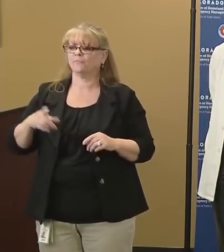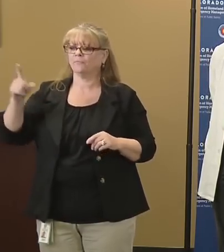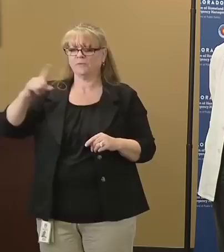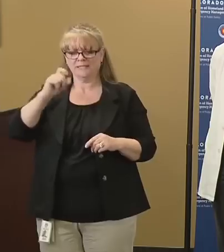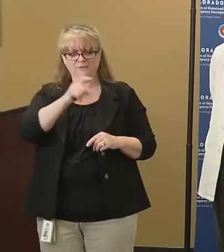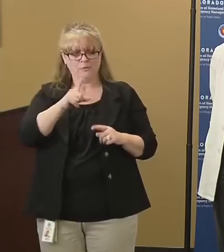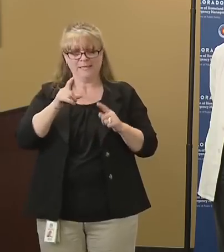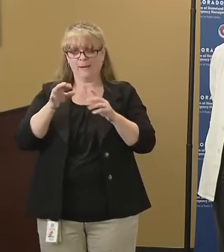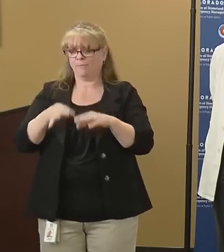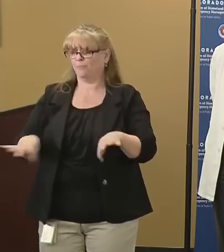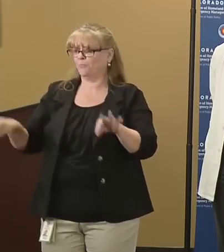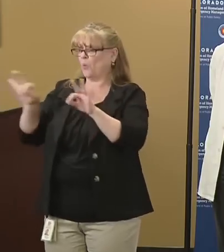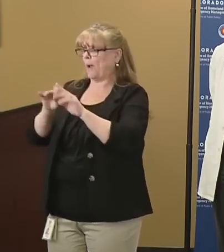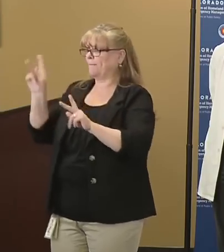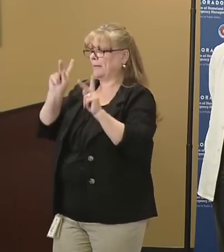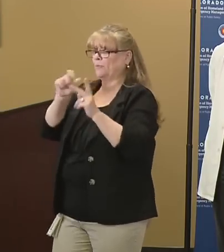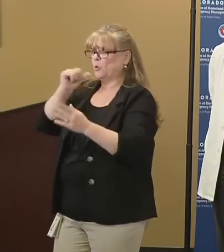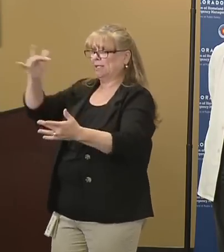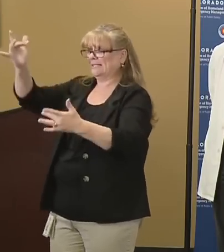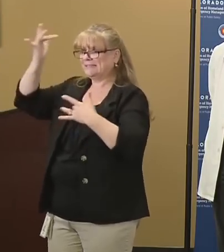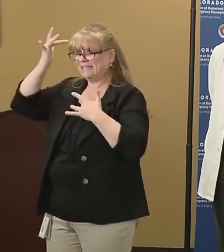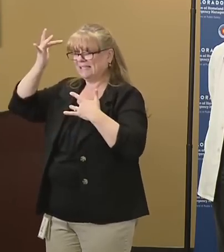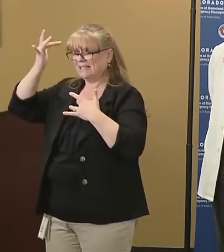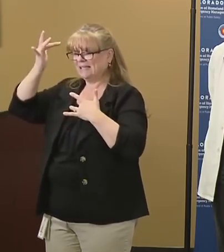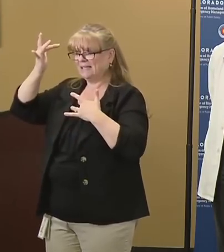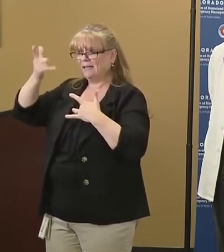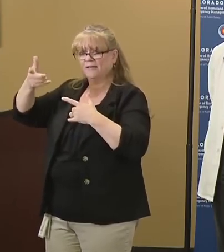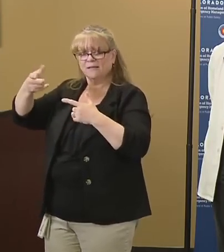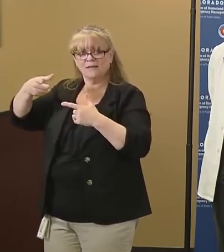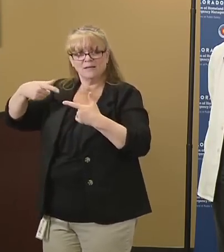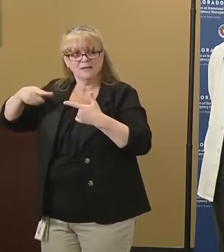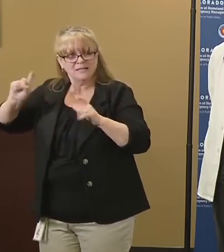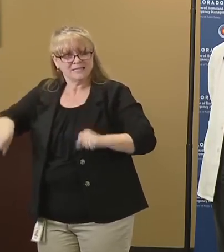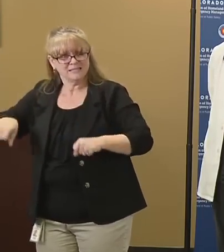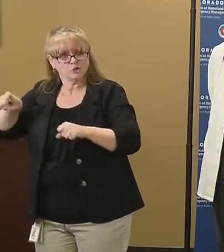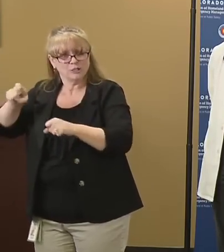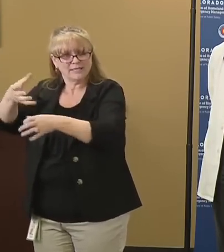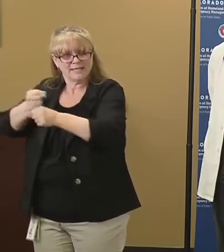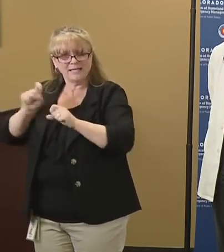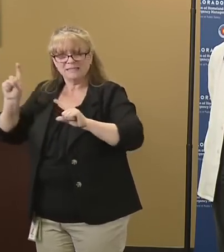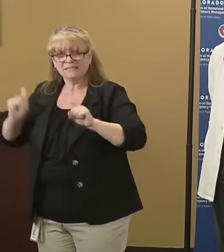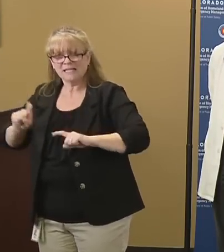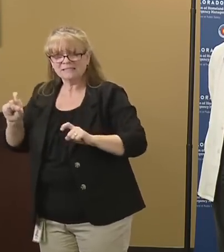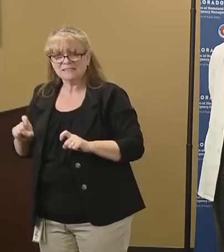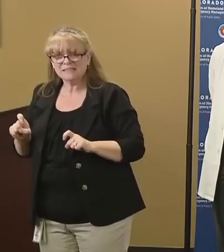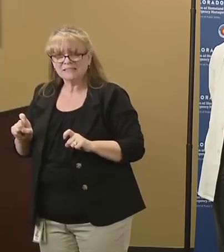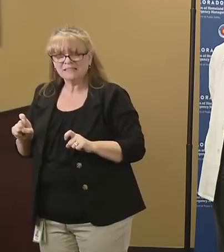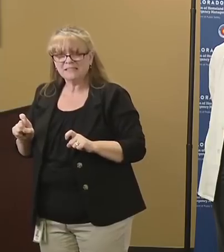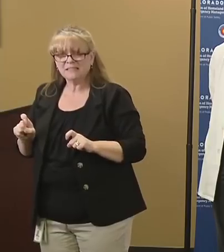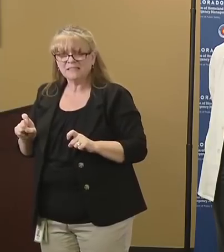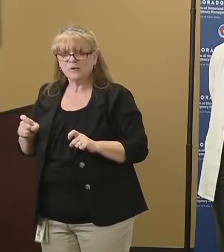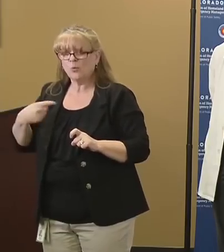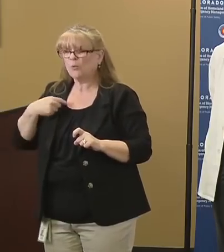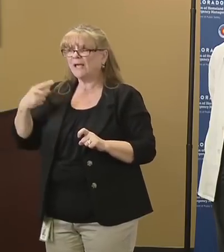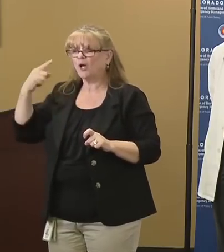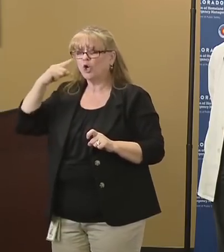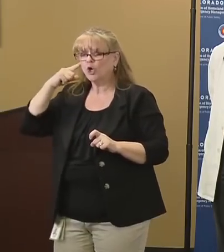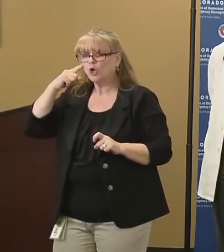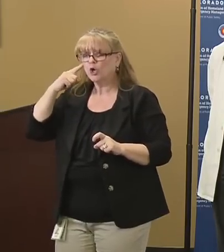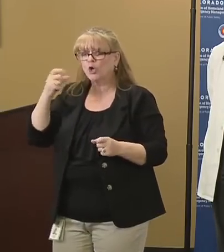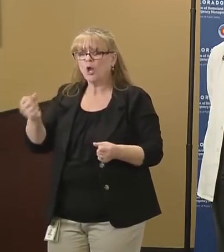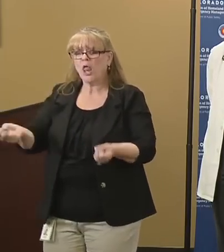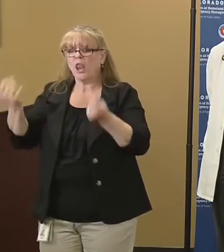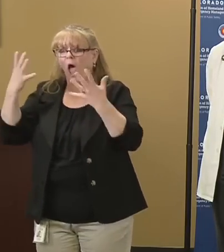to be tested? And can you address the disconnect that we're hearing between the public health messages about